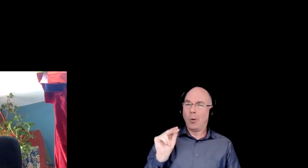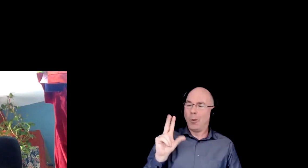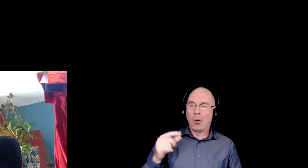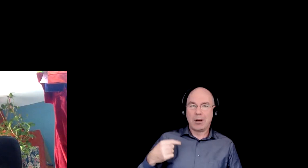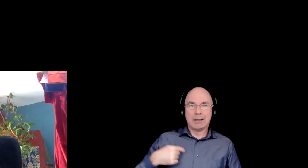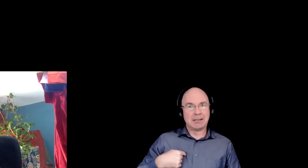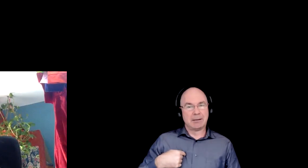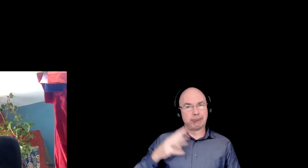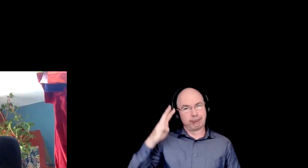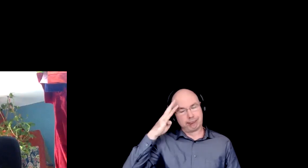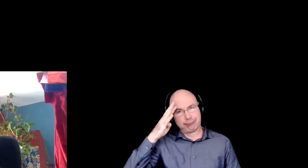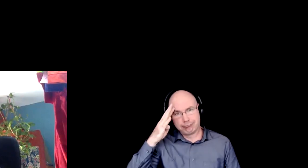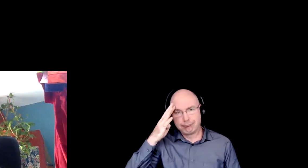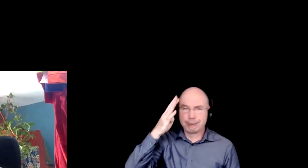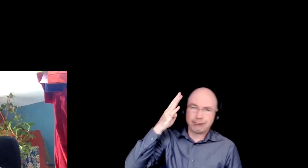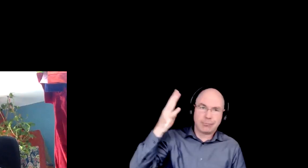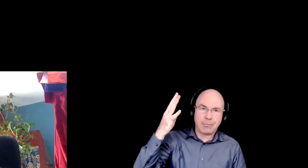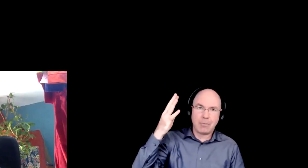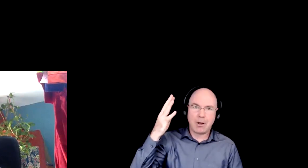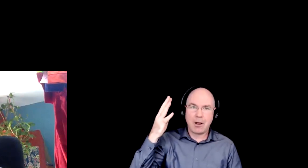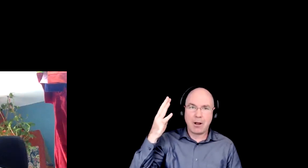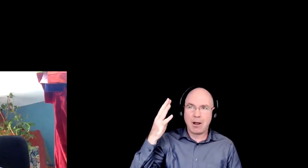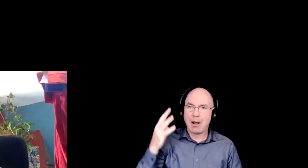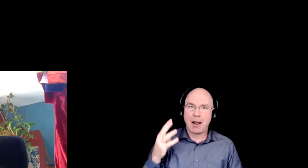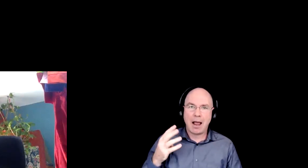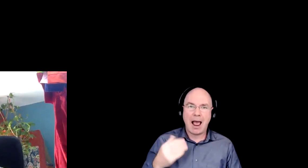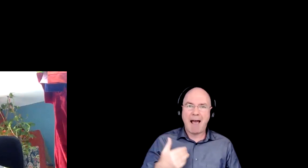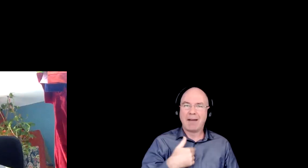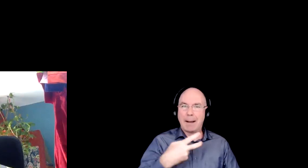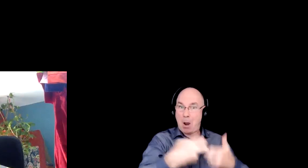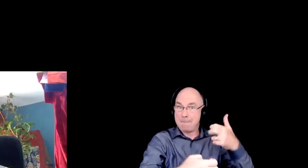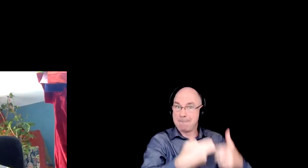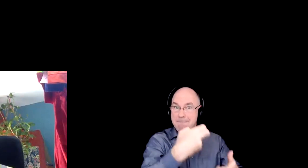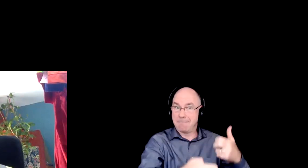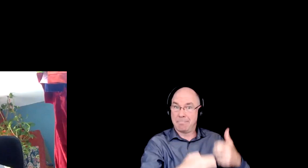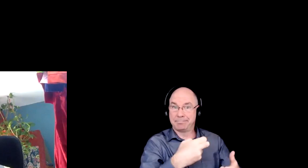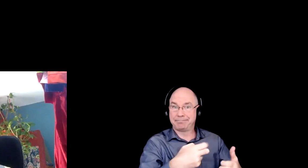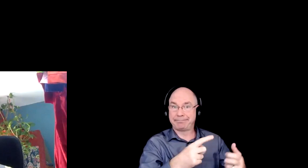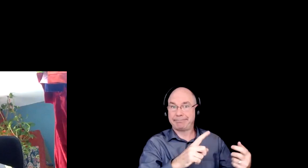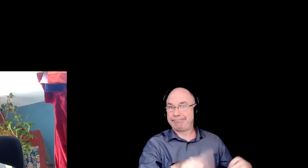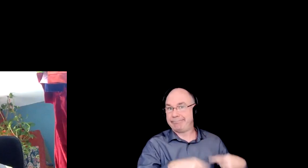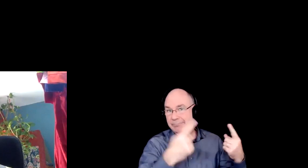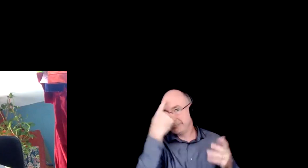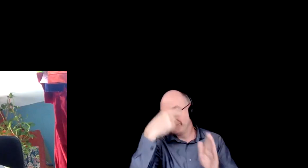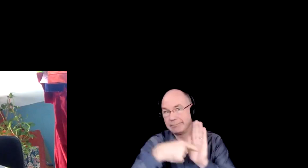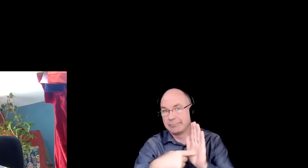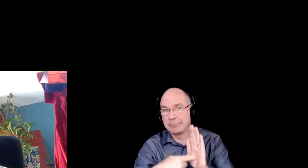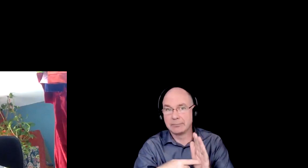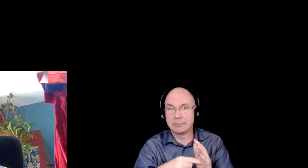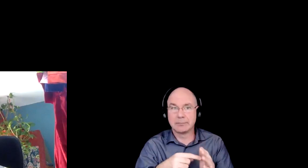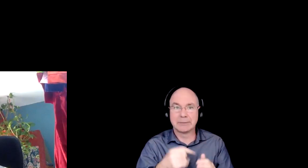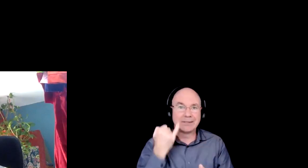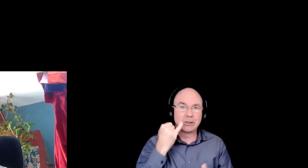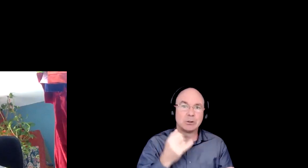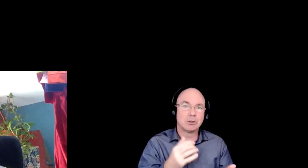to innovate and create a solution to address, for example, how to quickly go